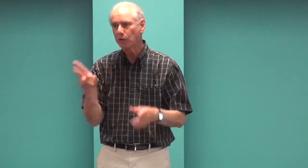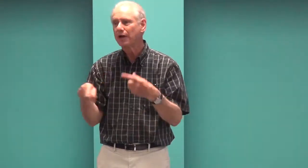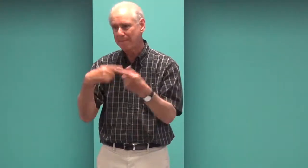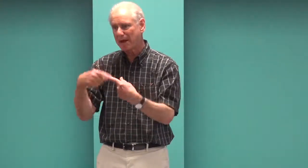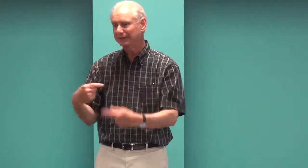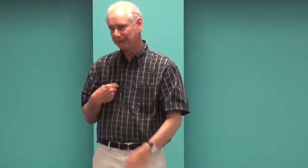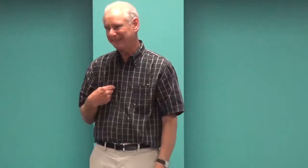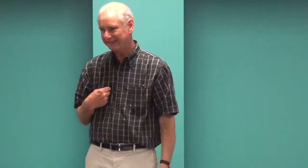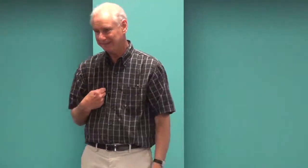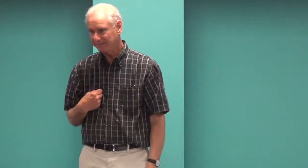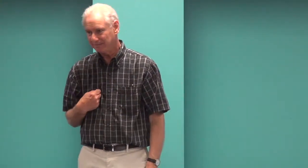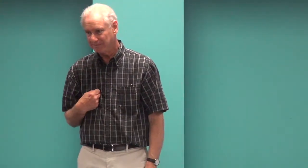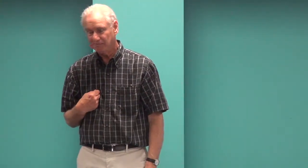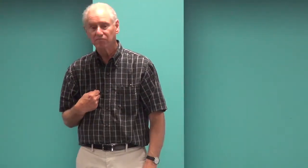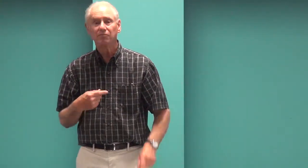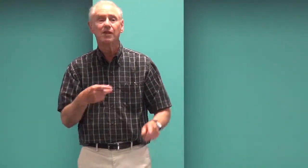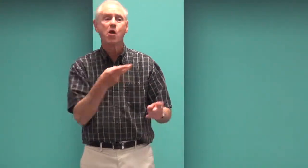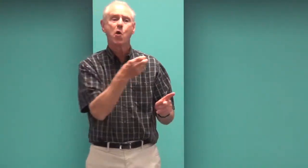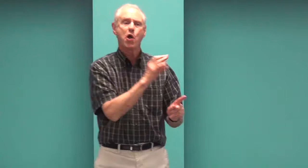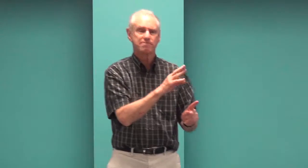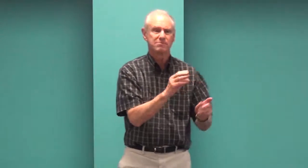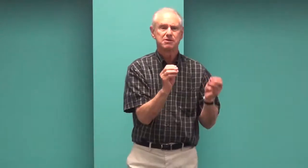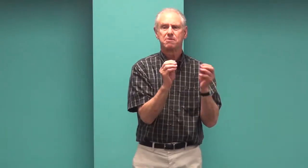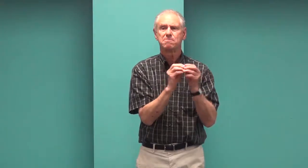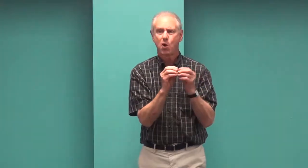So obviously, they had been talking and talking about me.